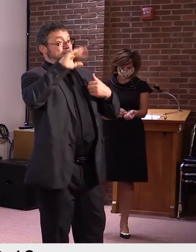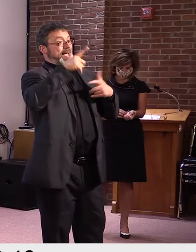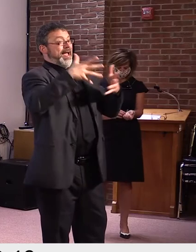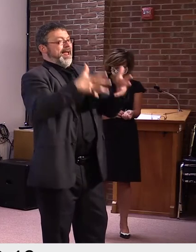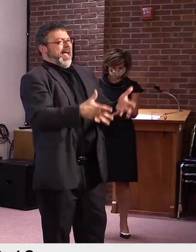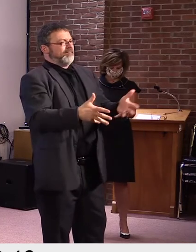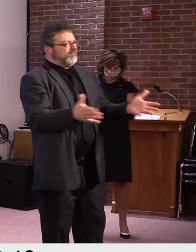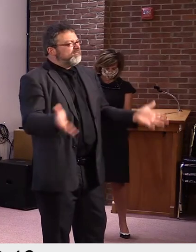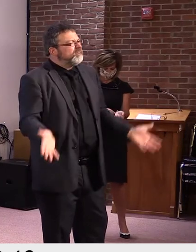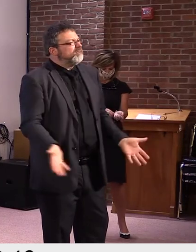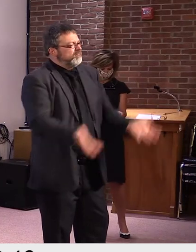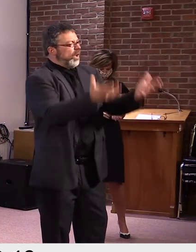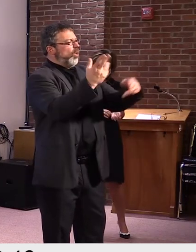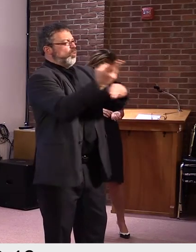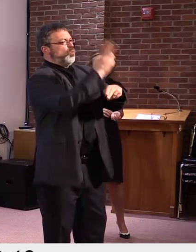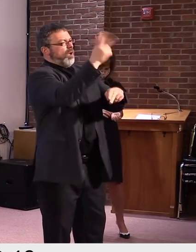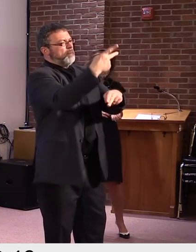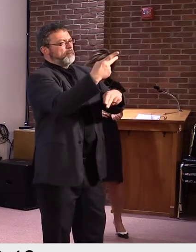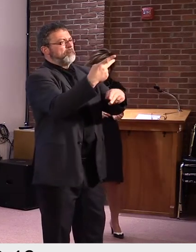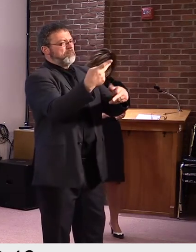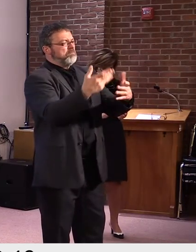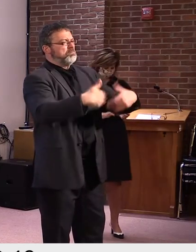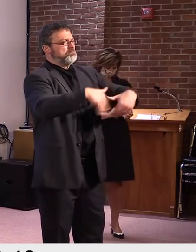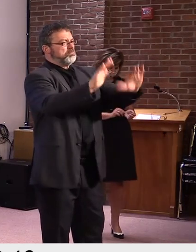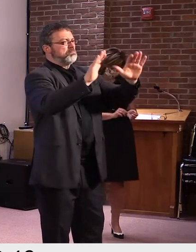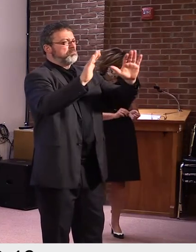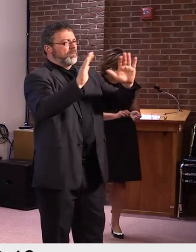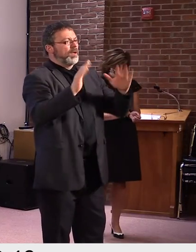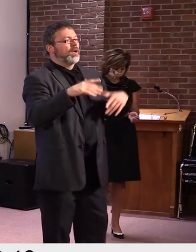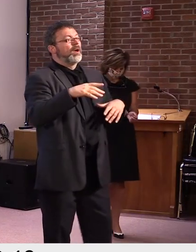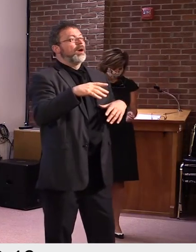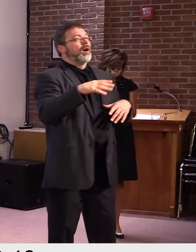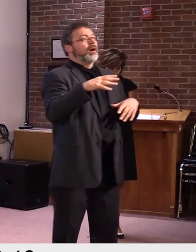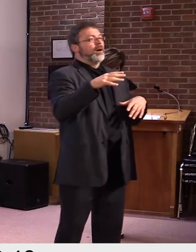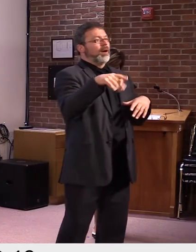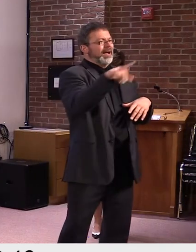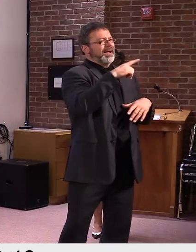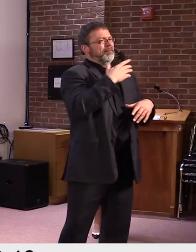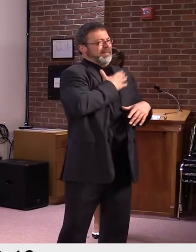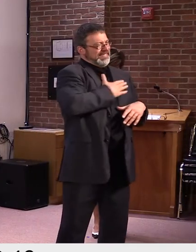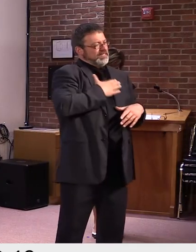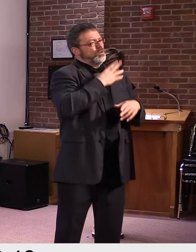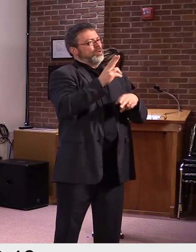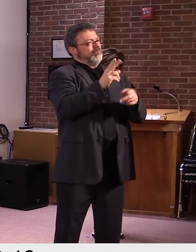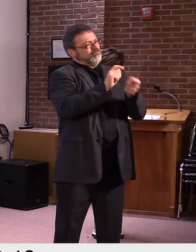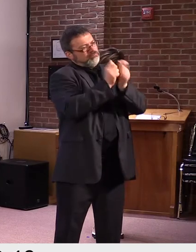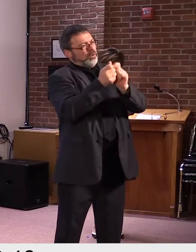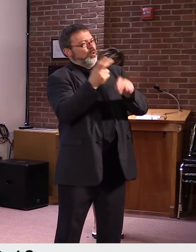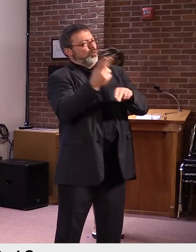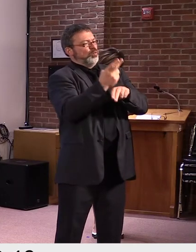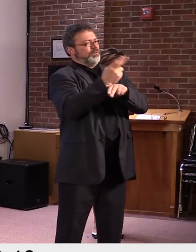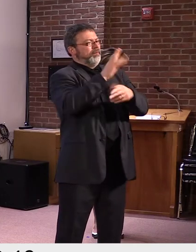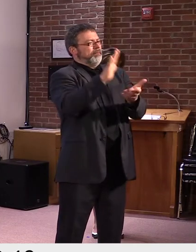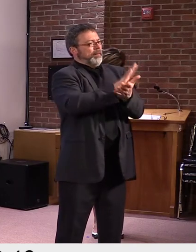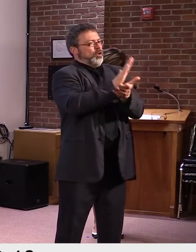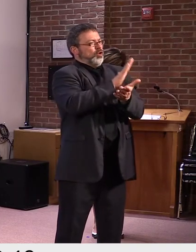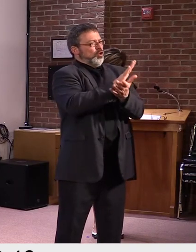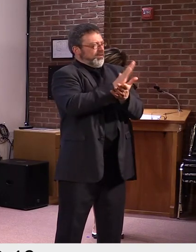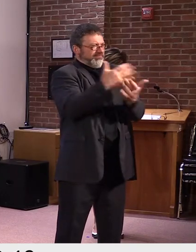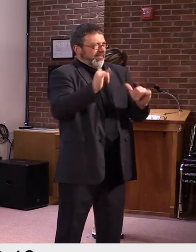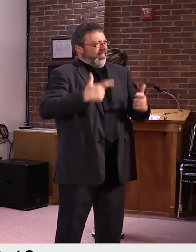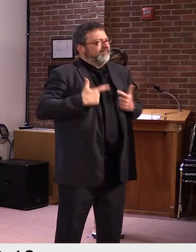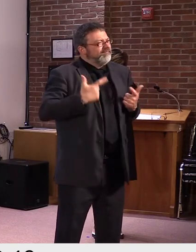paper bags at that point, so it doesn't, I don't know of any institution that is not allowing